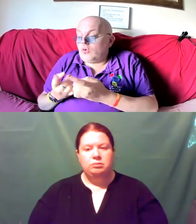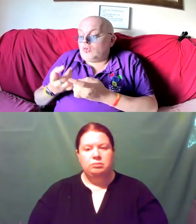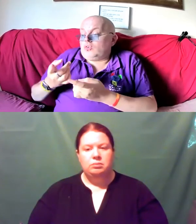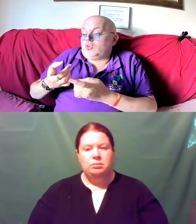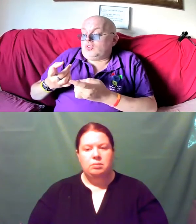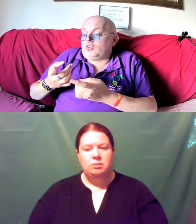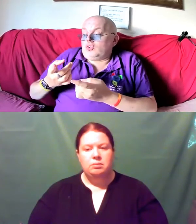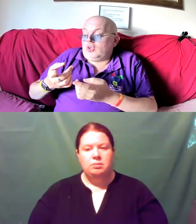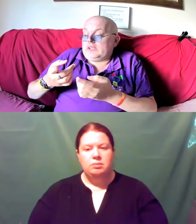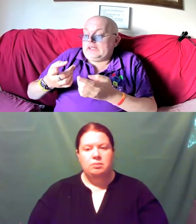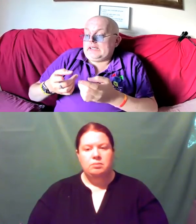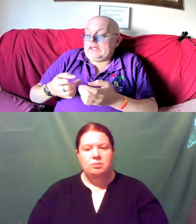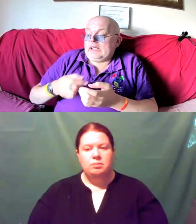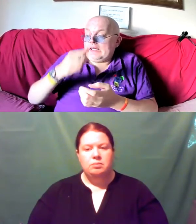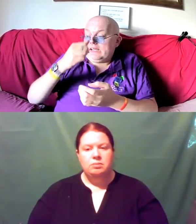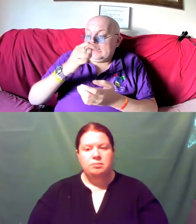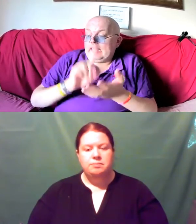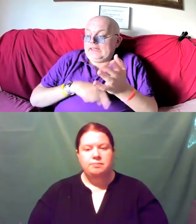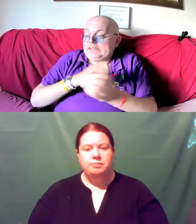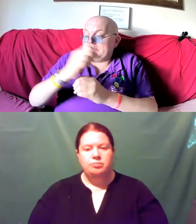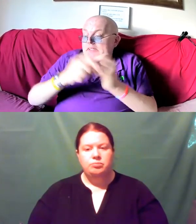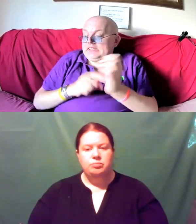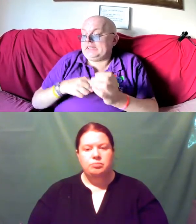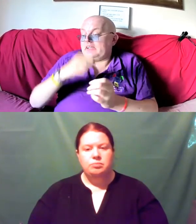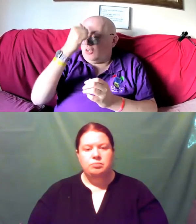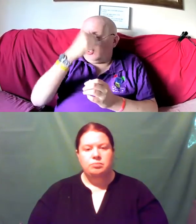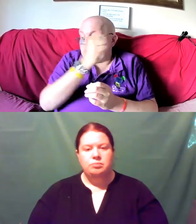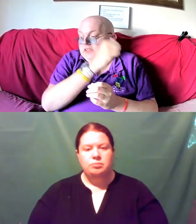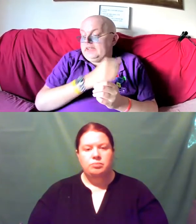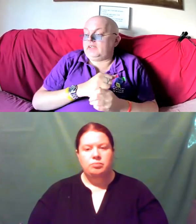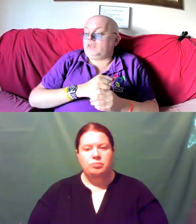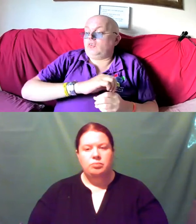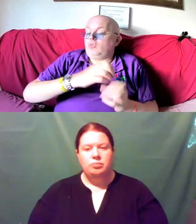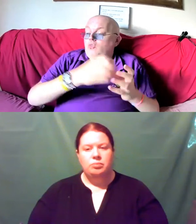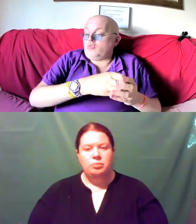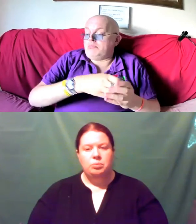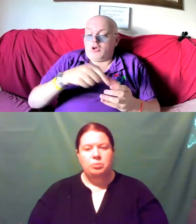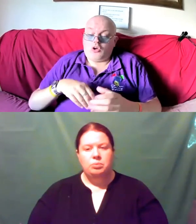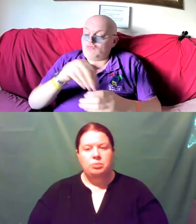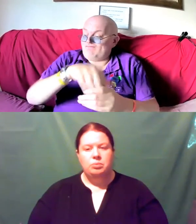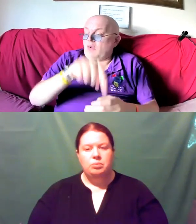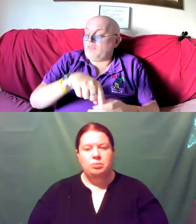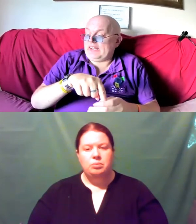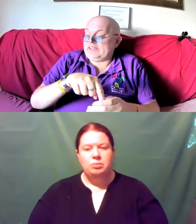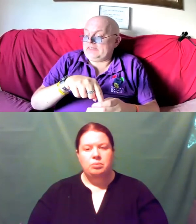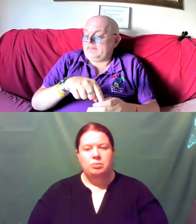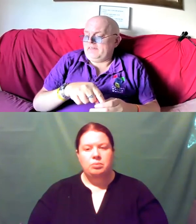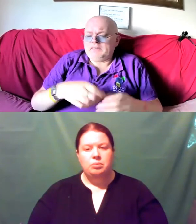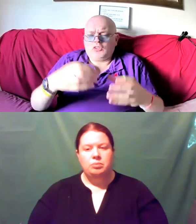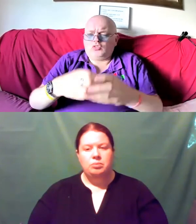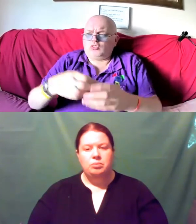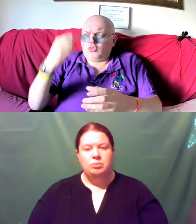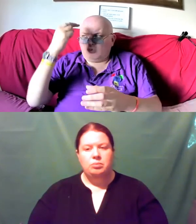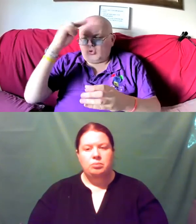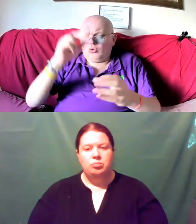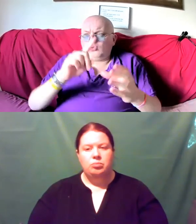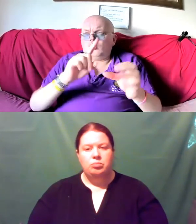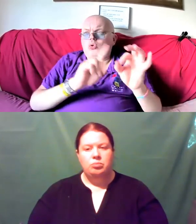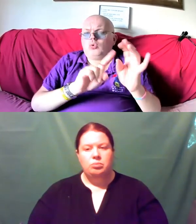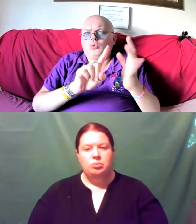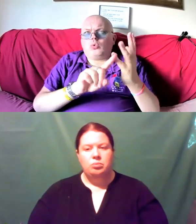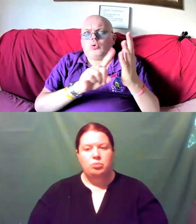LGBT Catholic group. Some of you may have heard of Quest, with the national organization, and I used to help run the local group. So